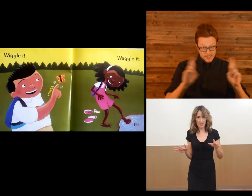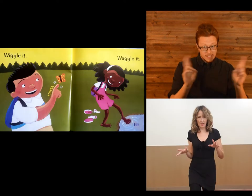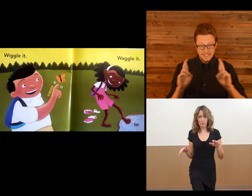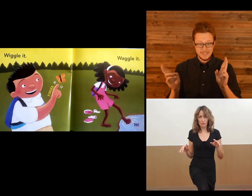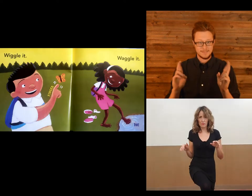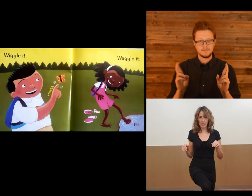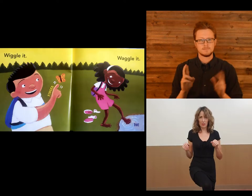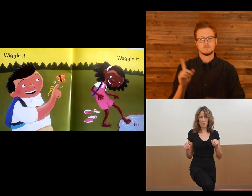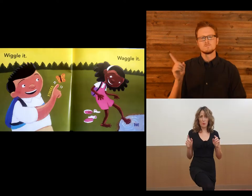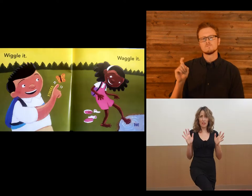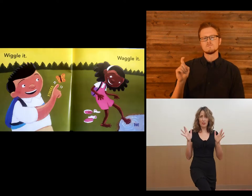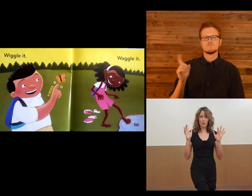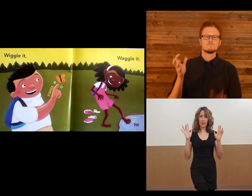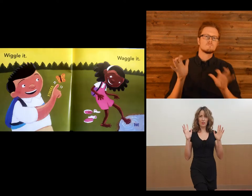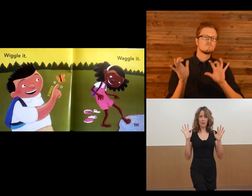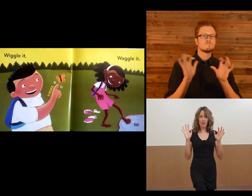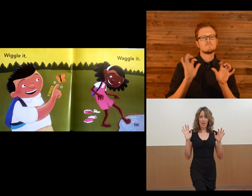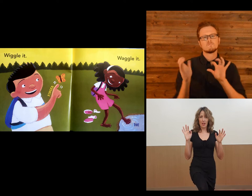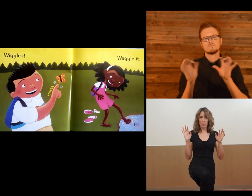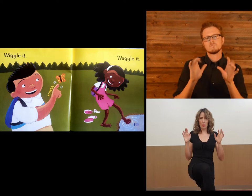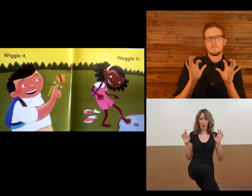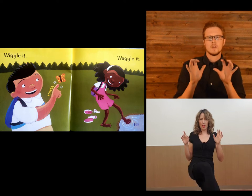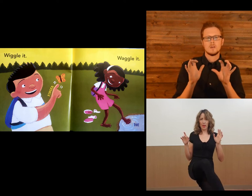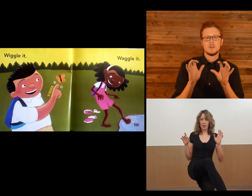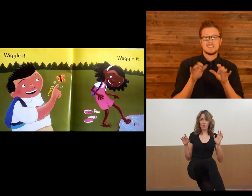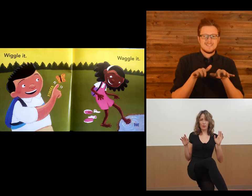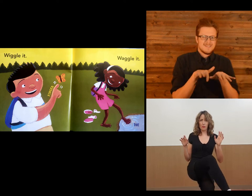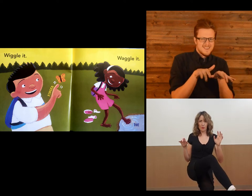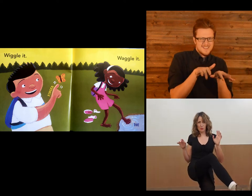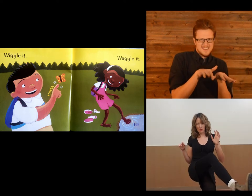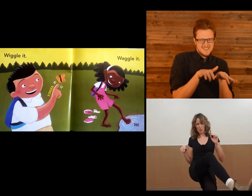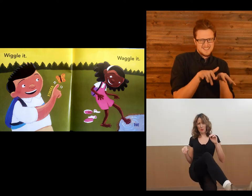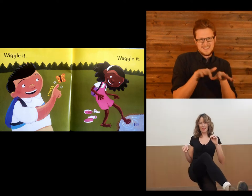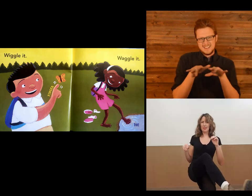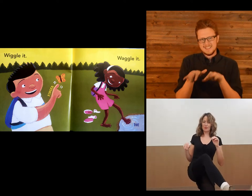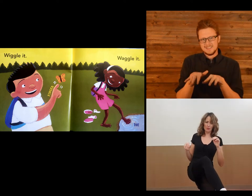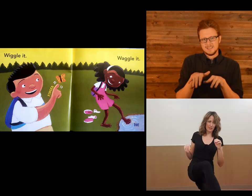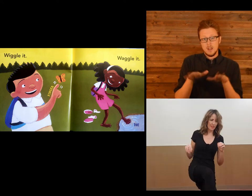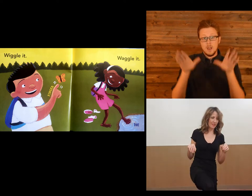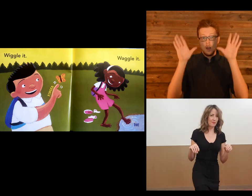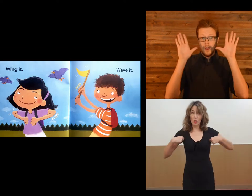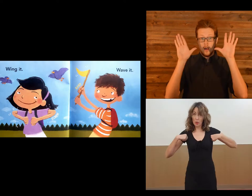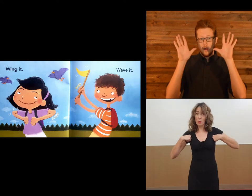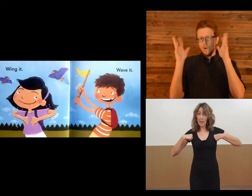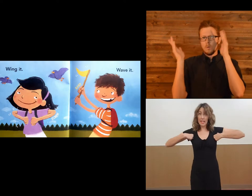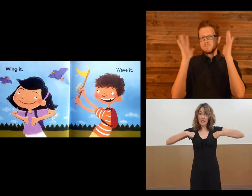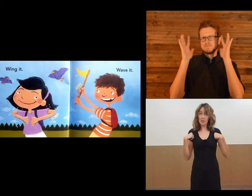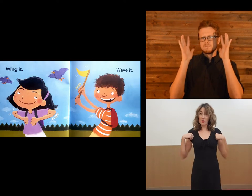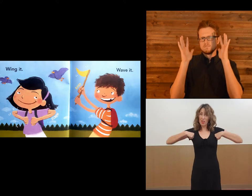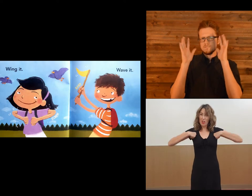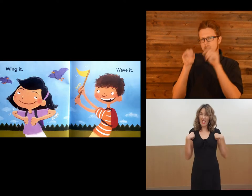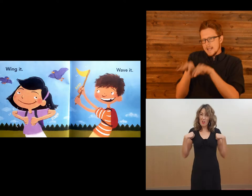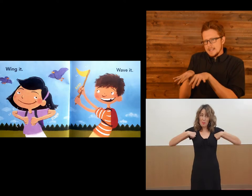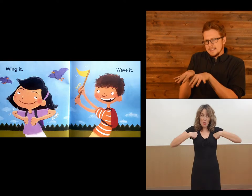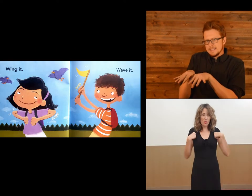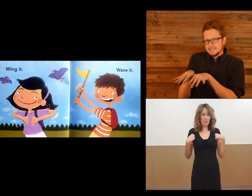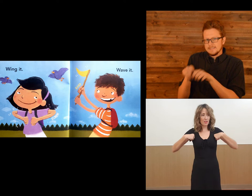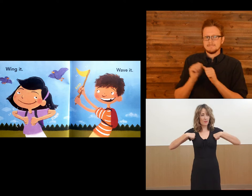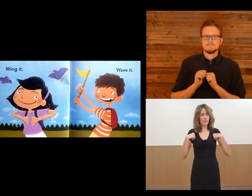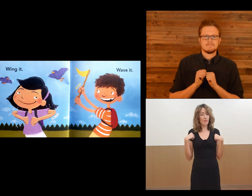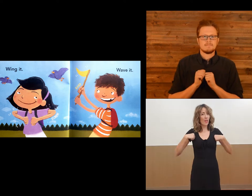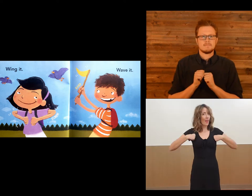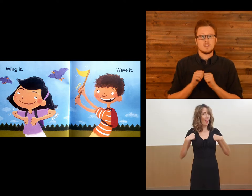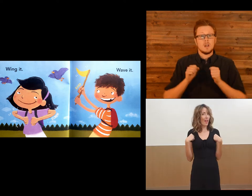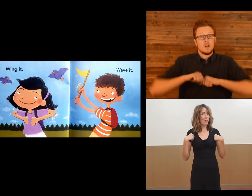and waggle it. Can you wiggle your fingers and waggle your toes? Whoa! You wing it, your